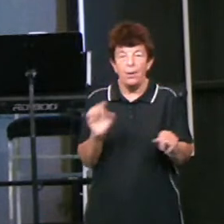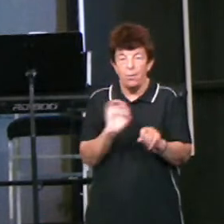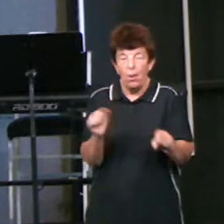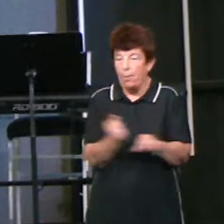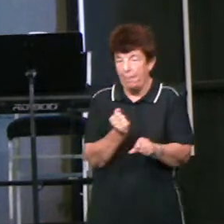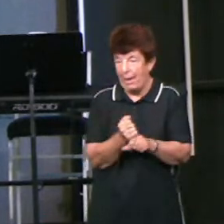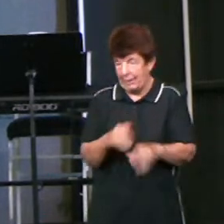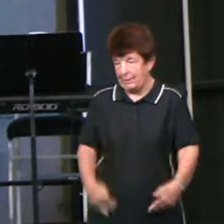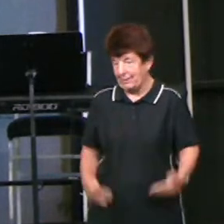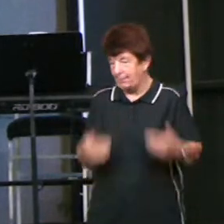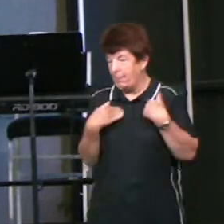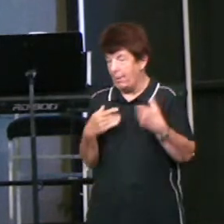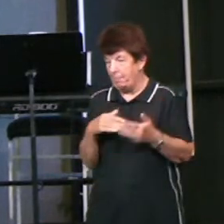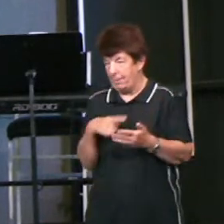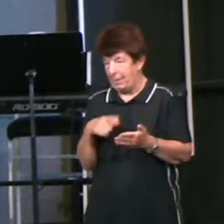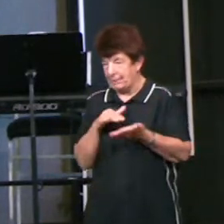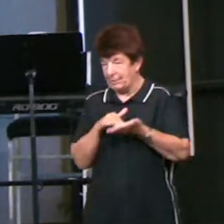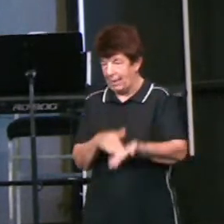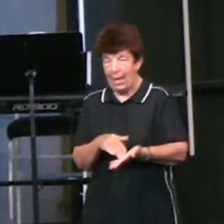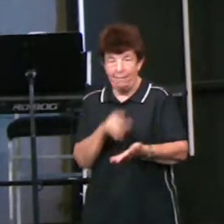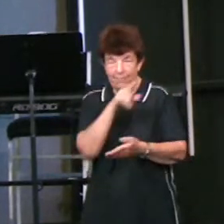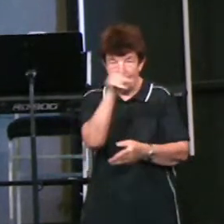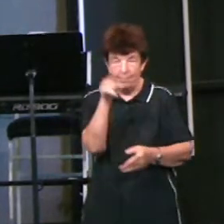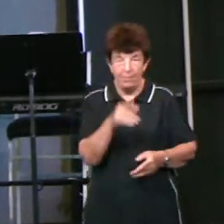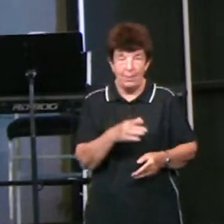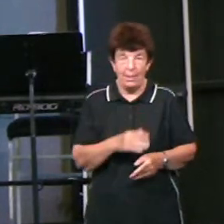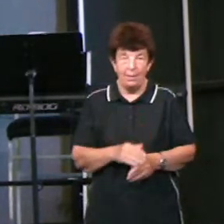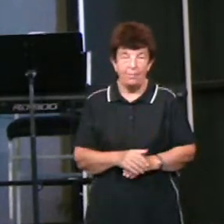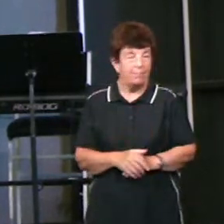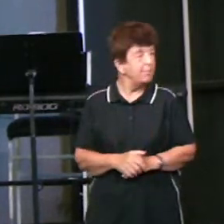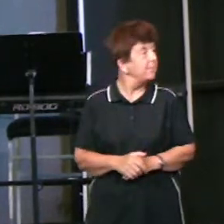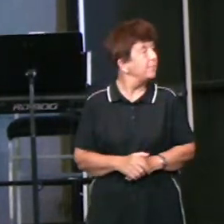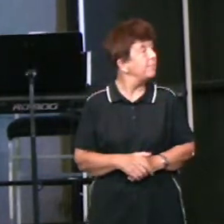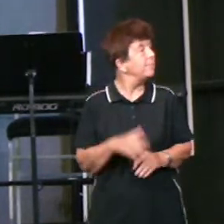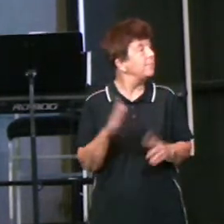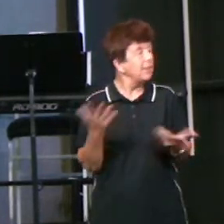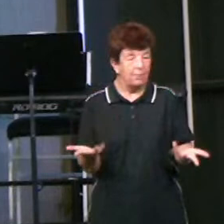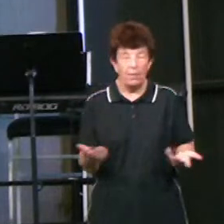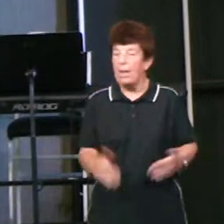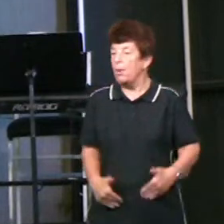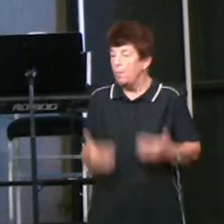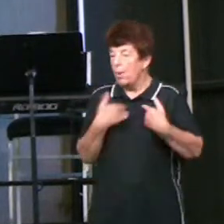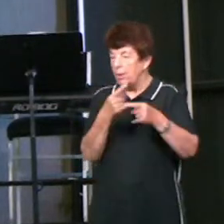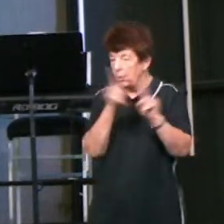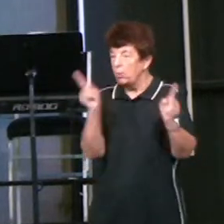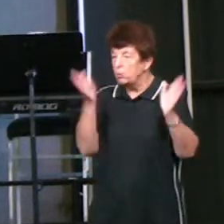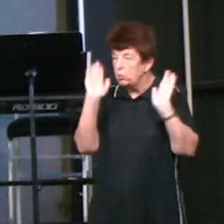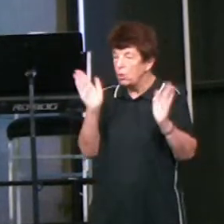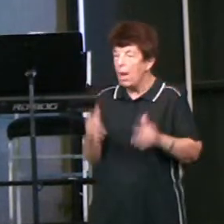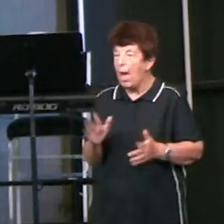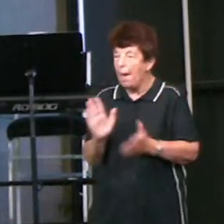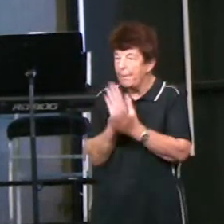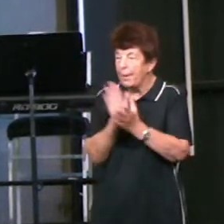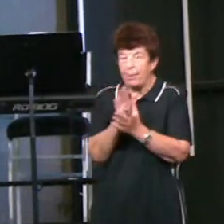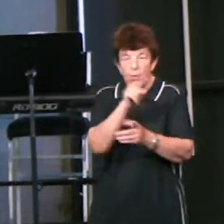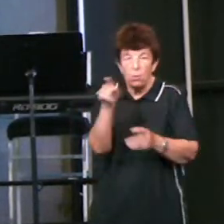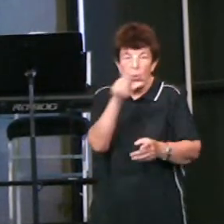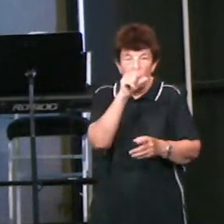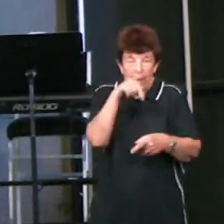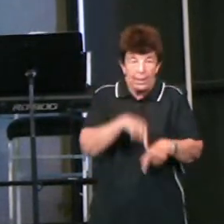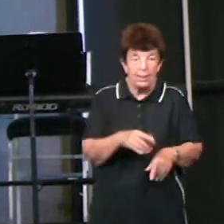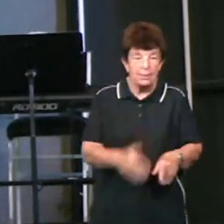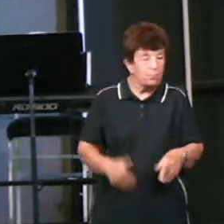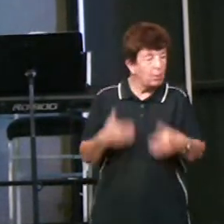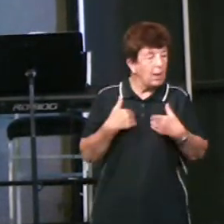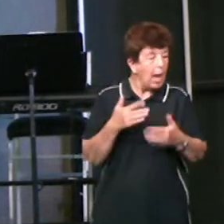morning because it's helpful for miking stuff. But good morning, church. I'm glad that you're able to be here this